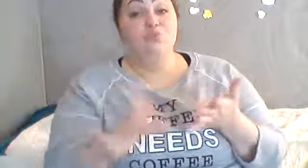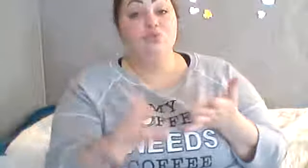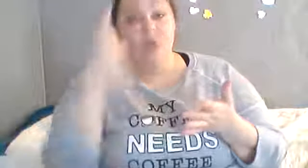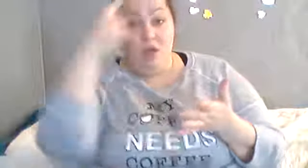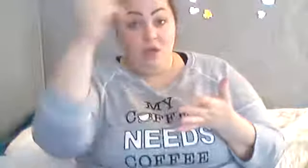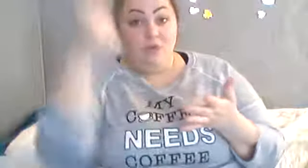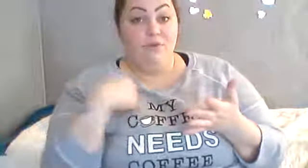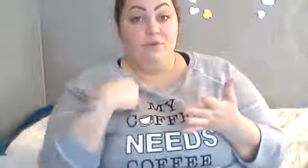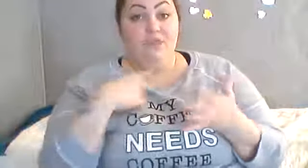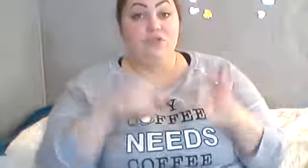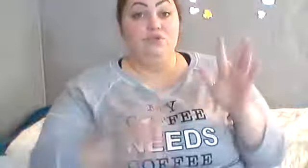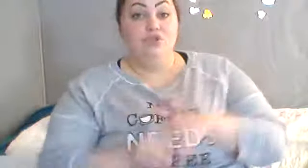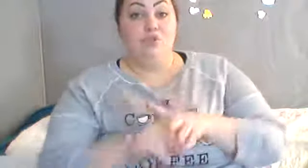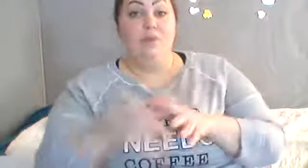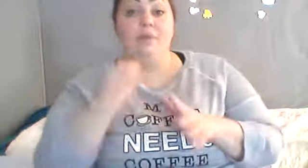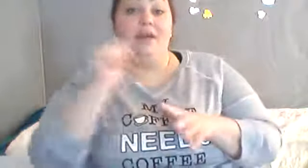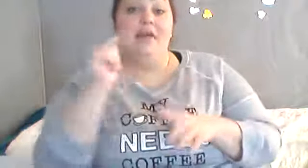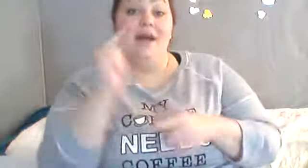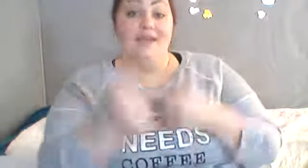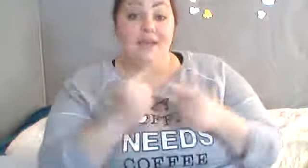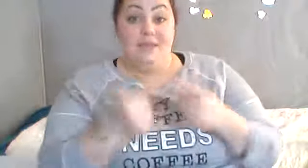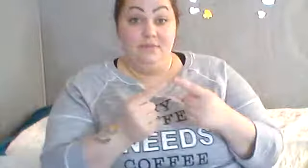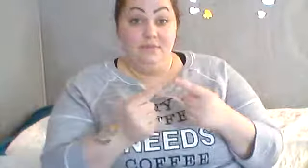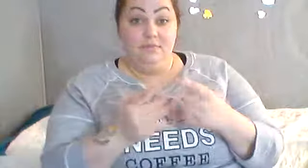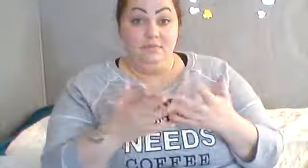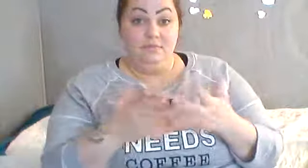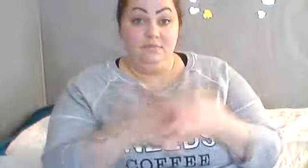rude for me to show up and not sign.